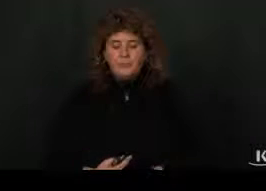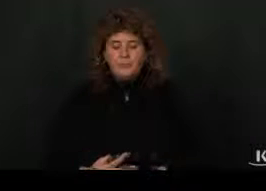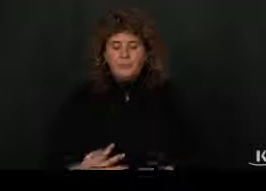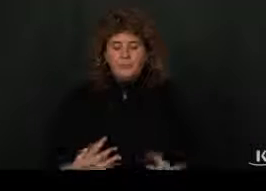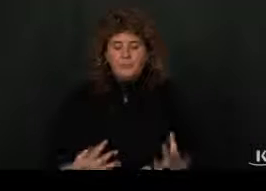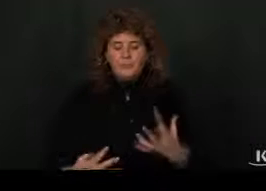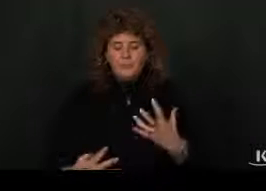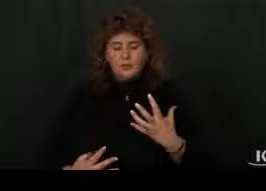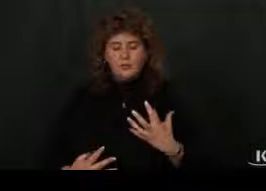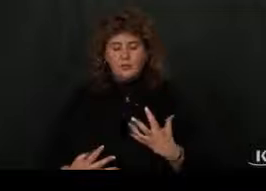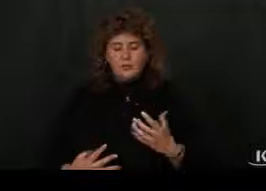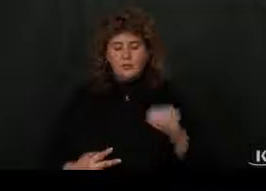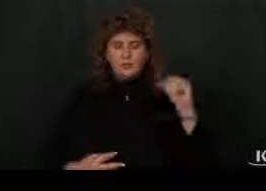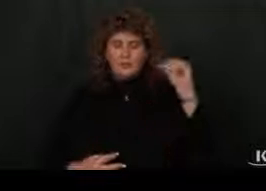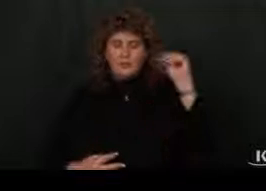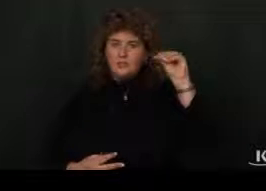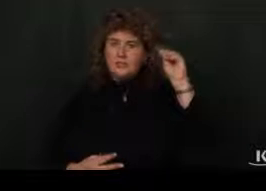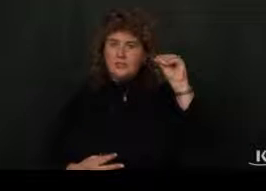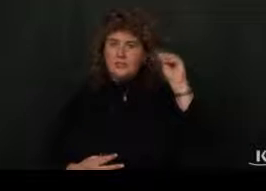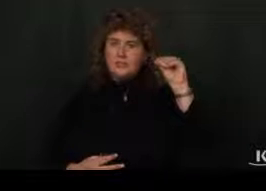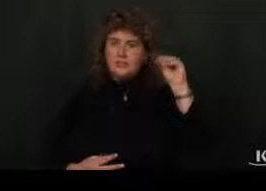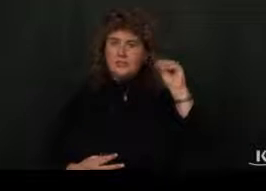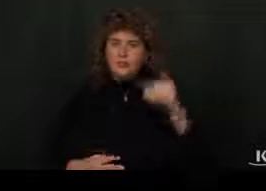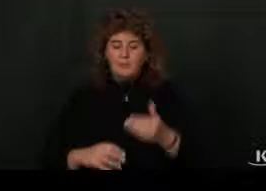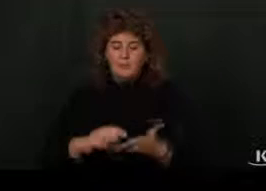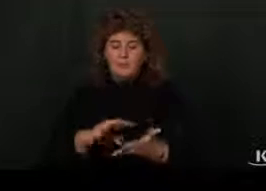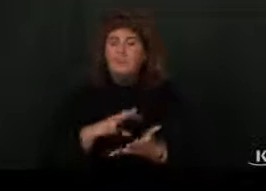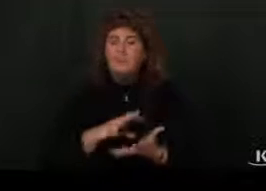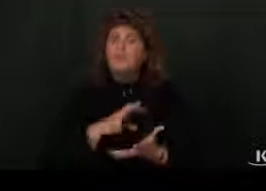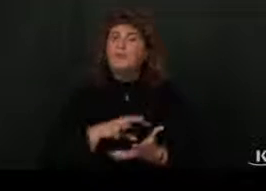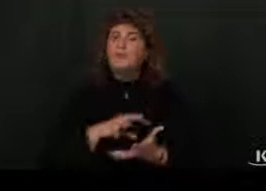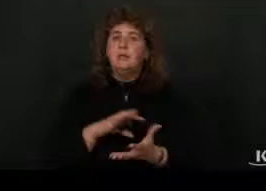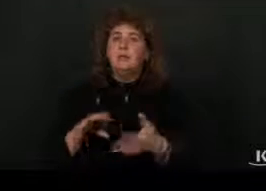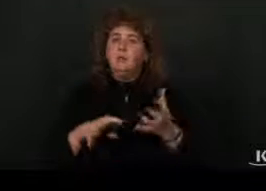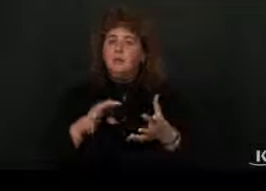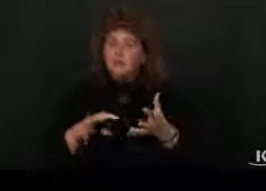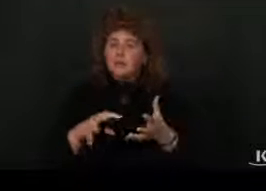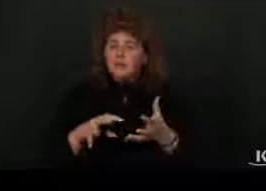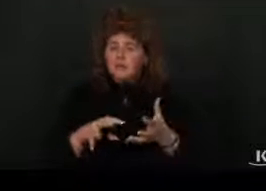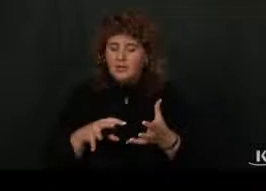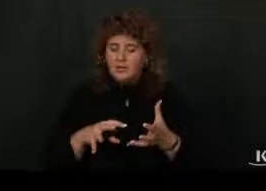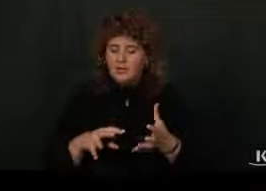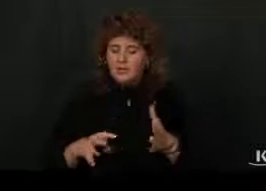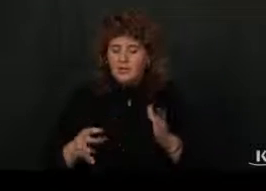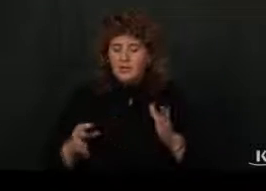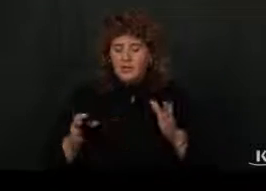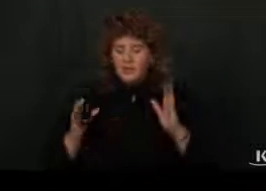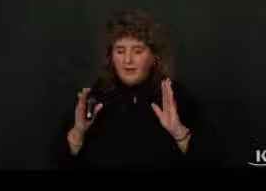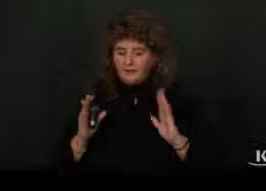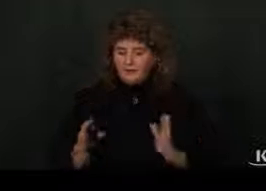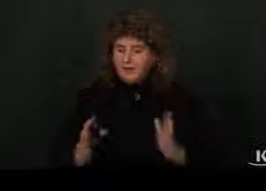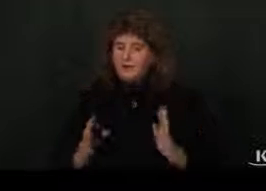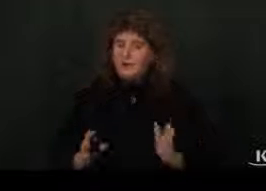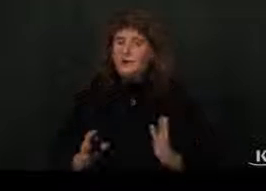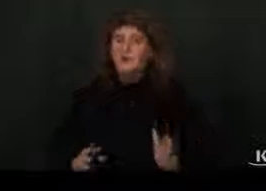And once those spores get touched, again, they can germinate and then start making toxins. So it's very, very